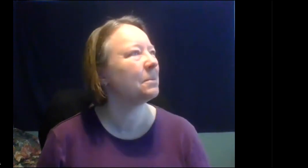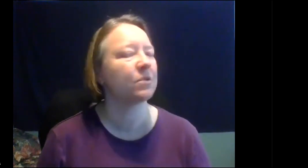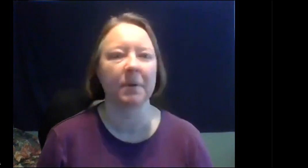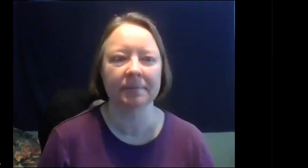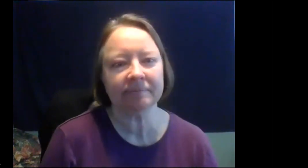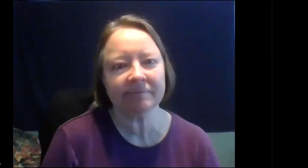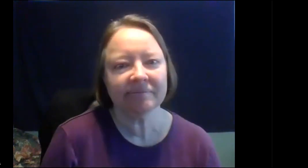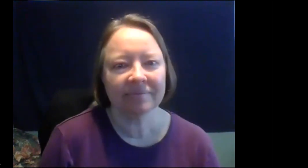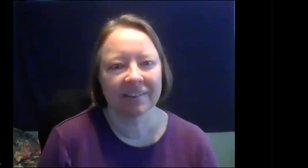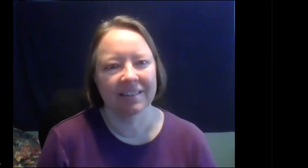but FERPA.